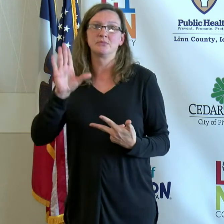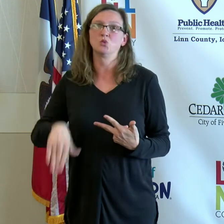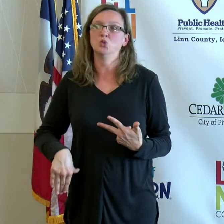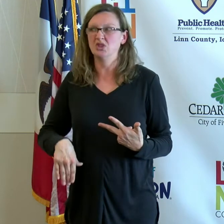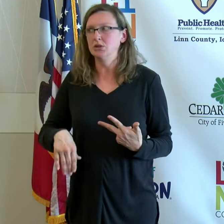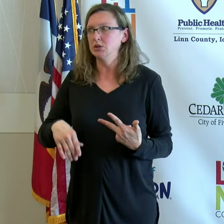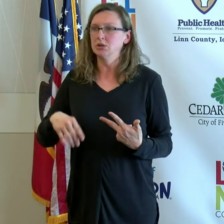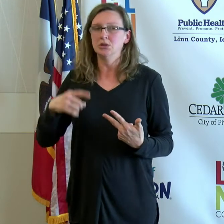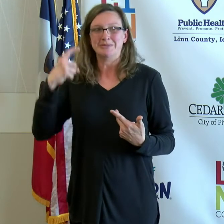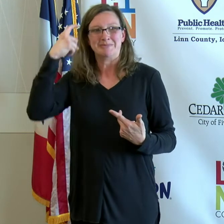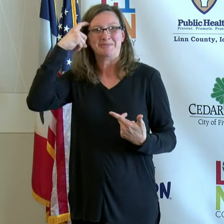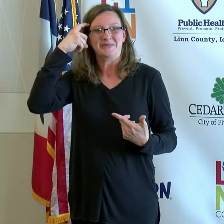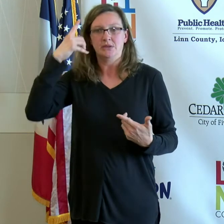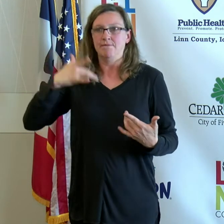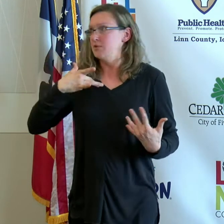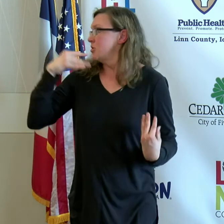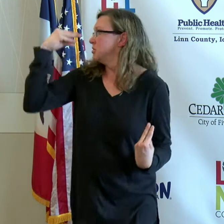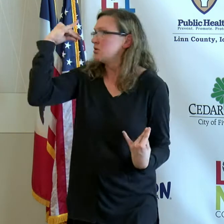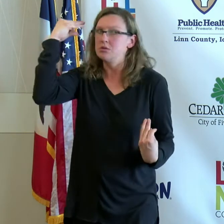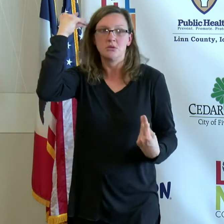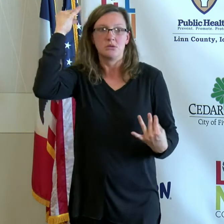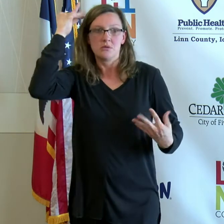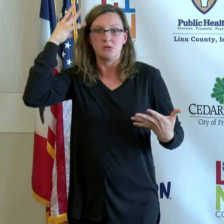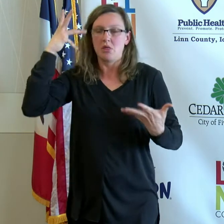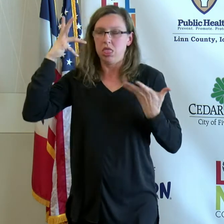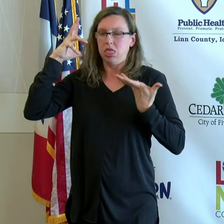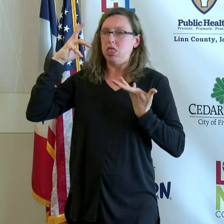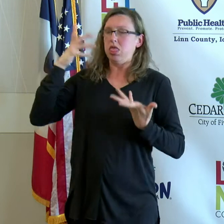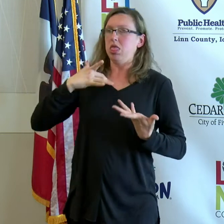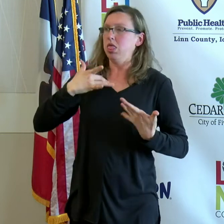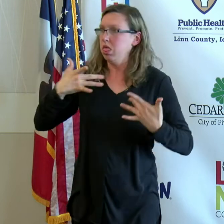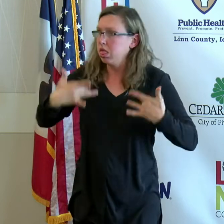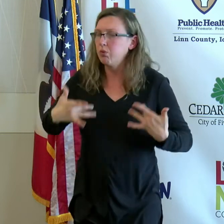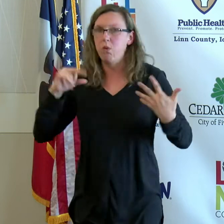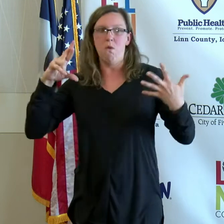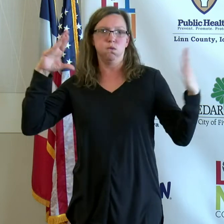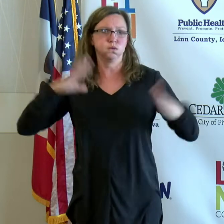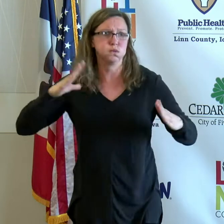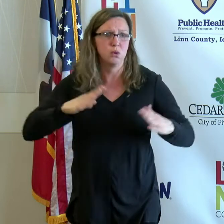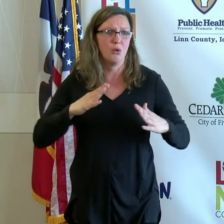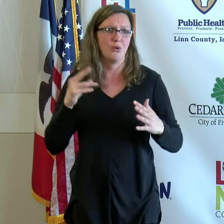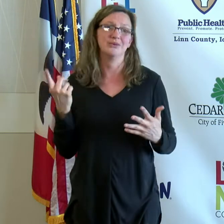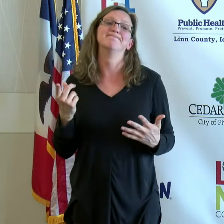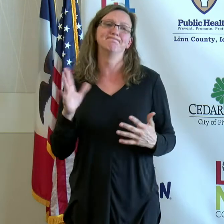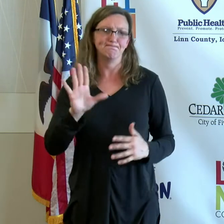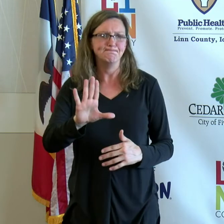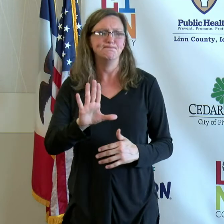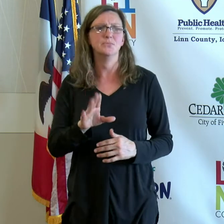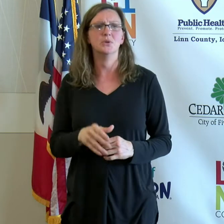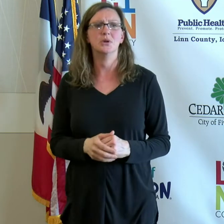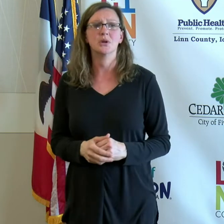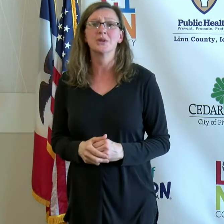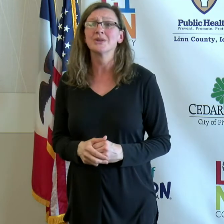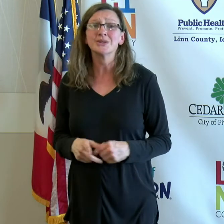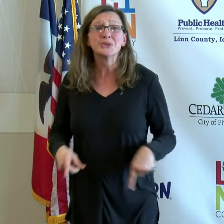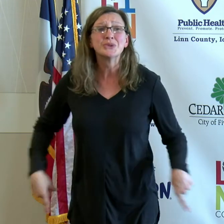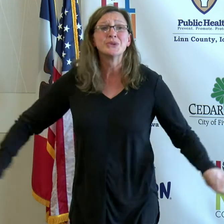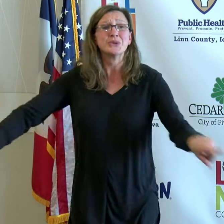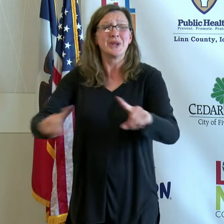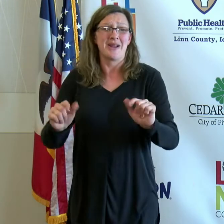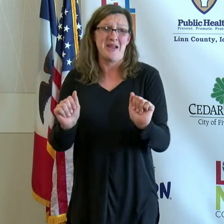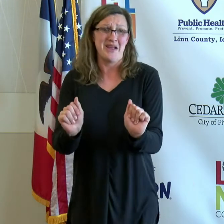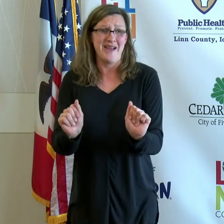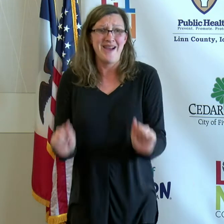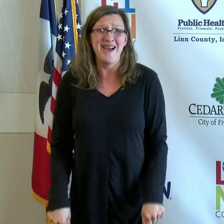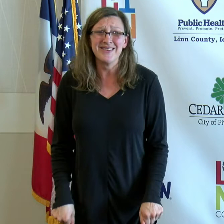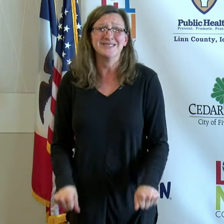but particularly those who are supported by our community safety net. You can say something. During times of crisis, the standard